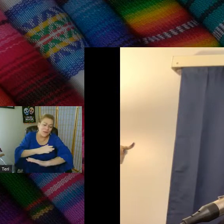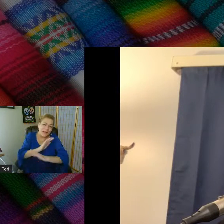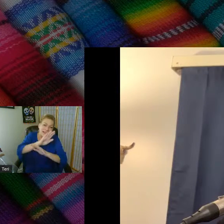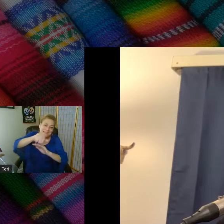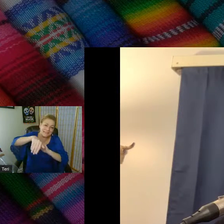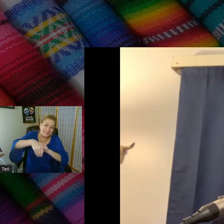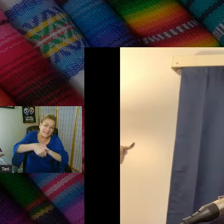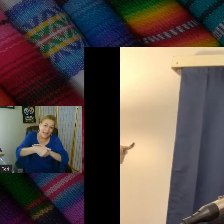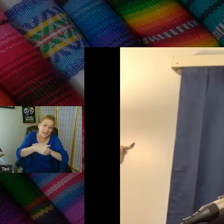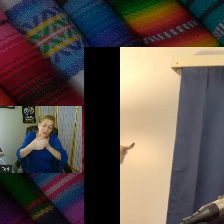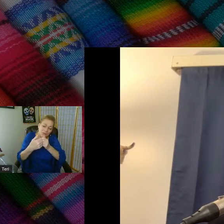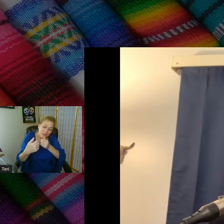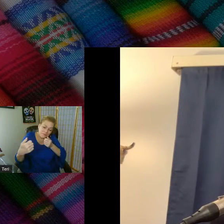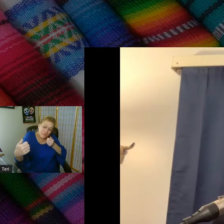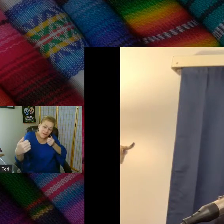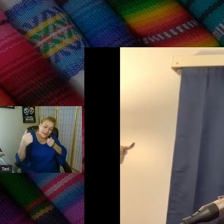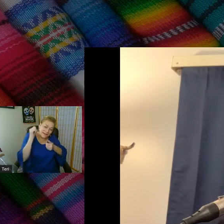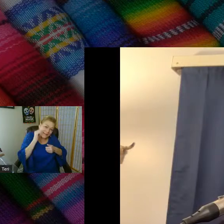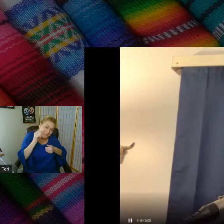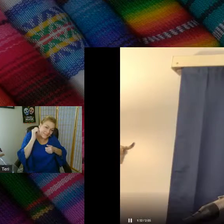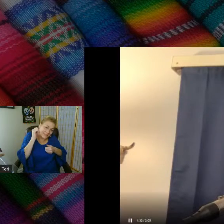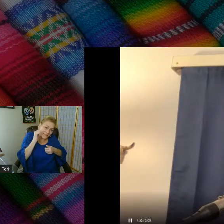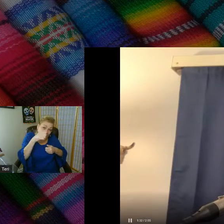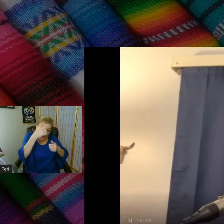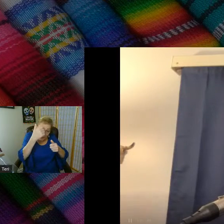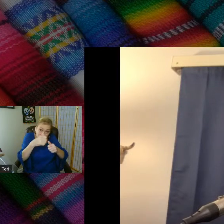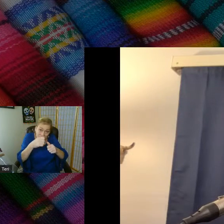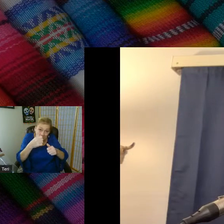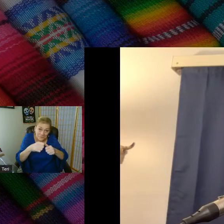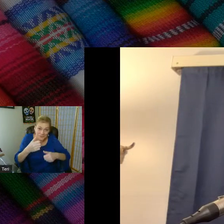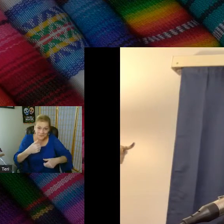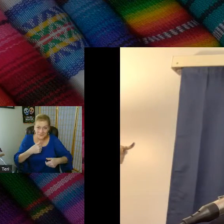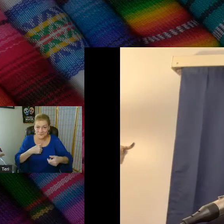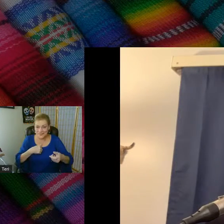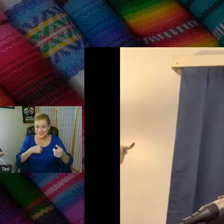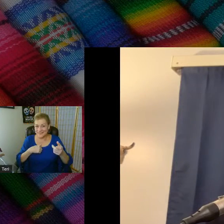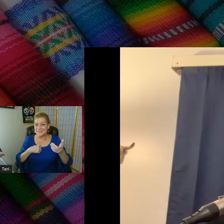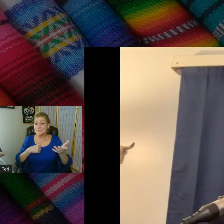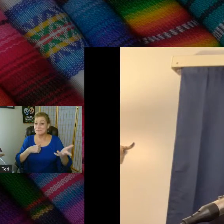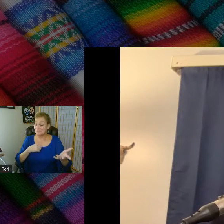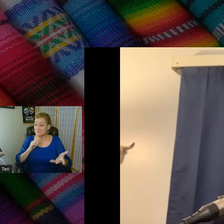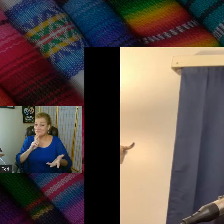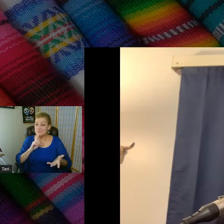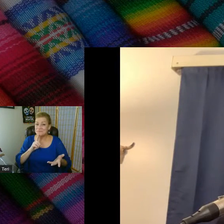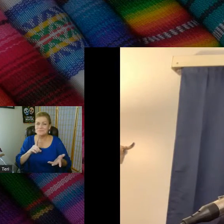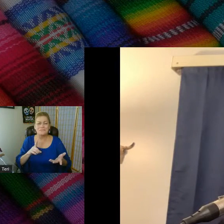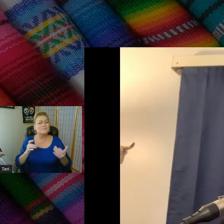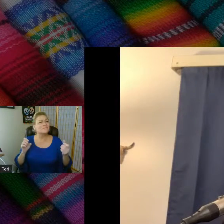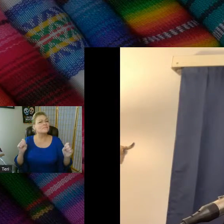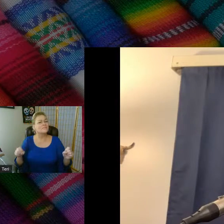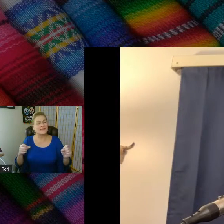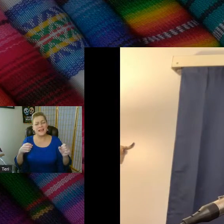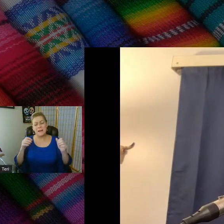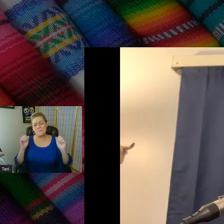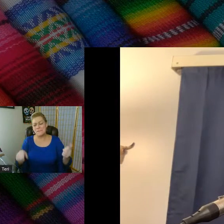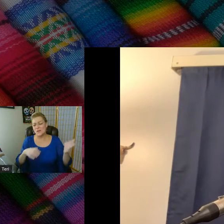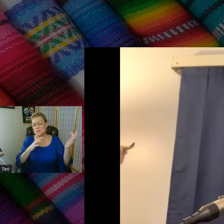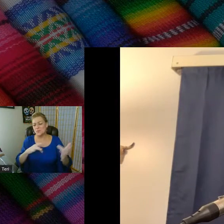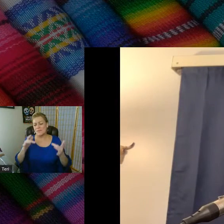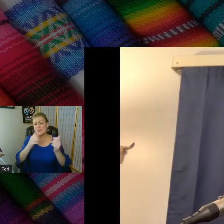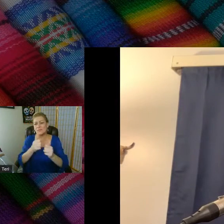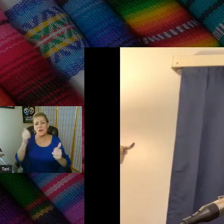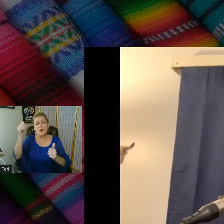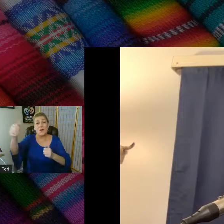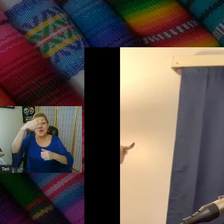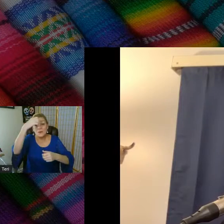we are apart. Remember me, though I have to travel far,